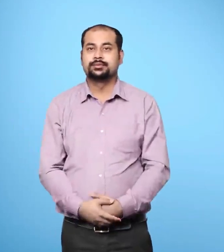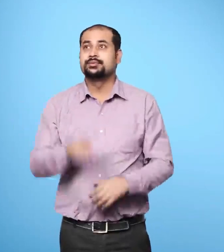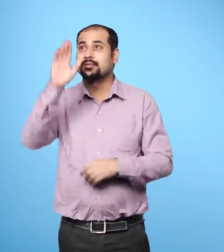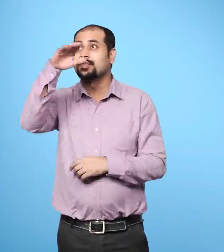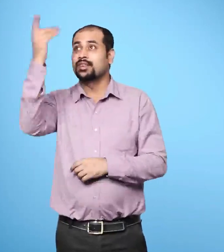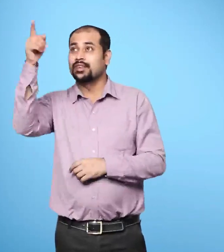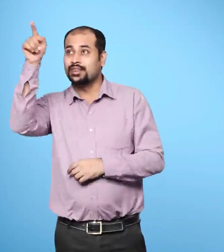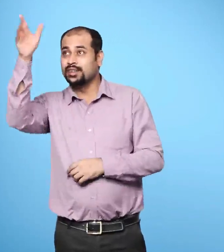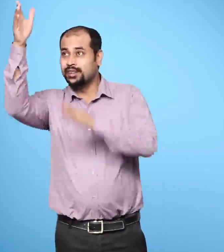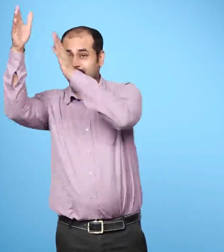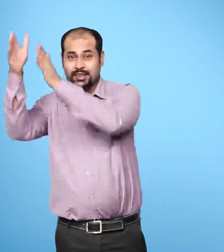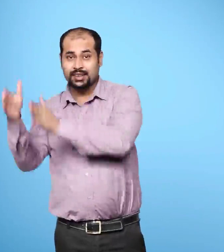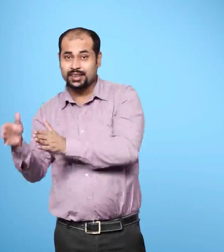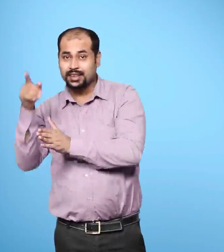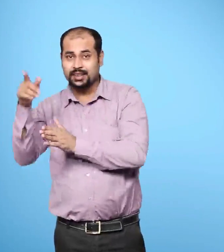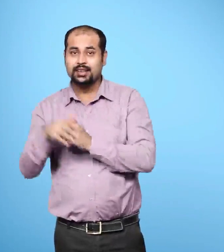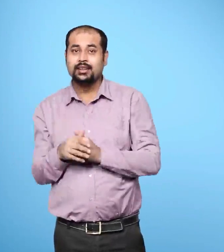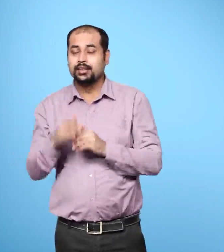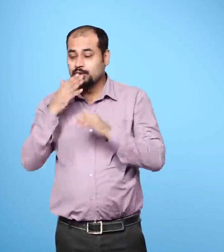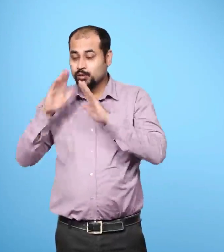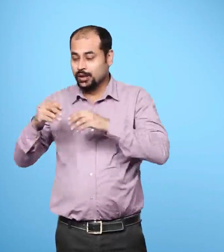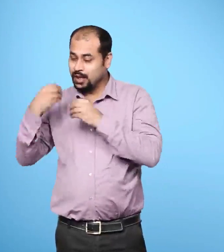Column 3 has the heading Students left.